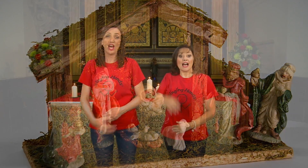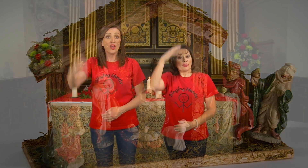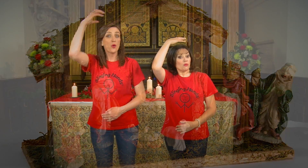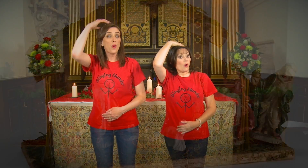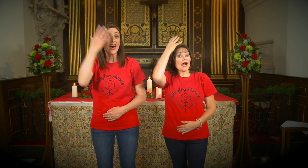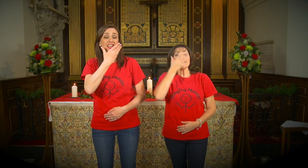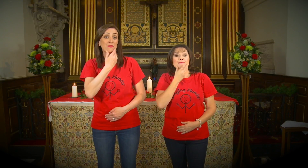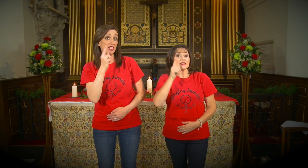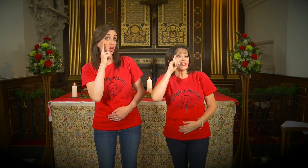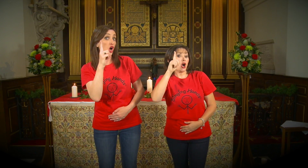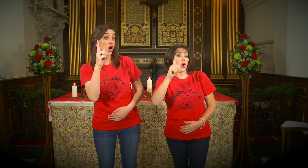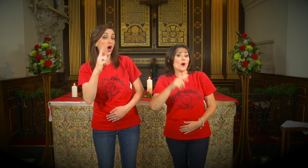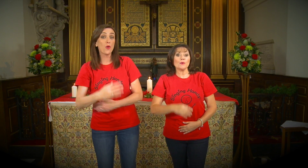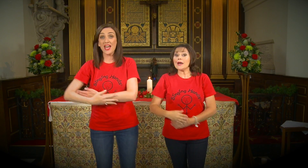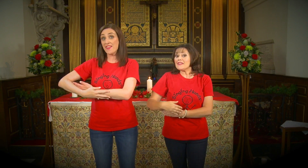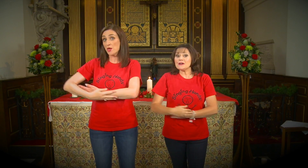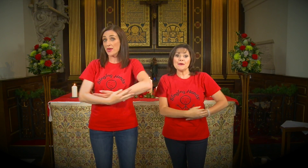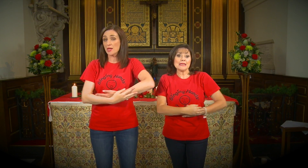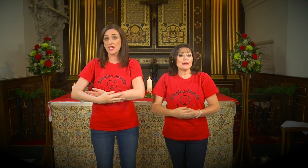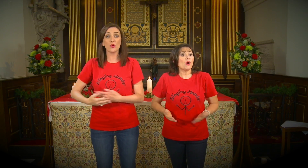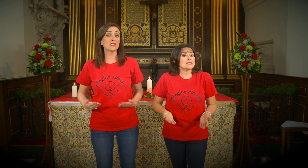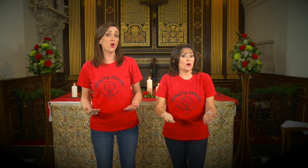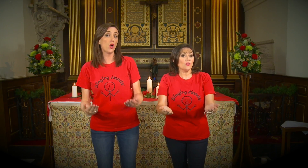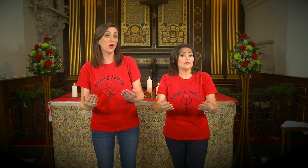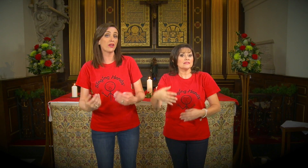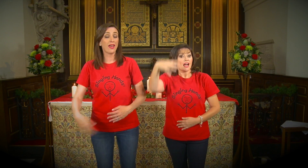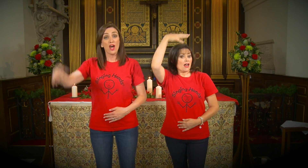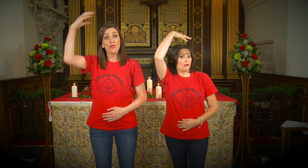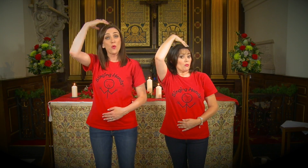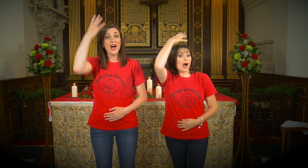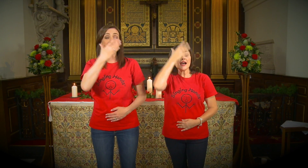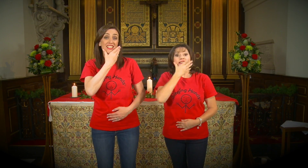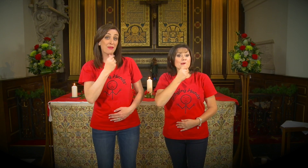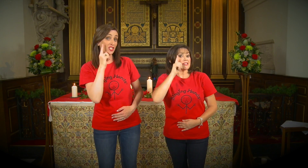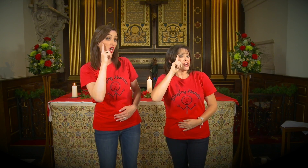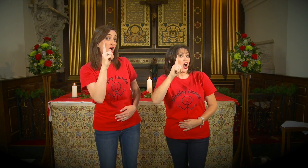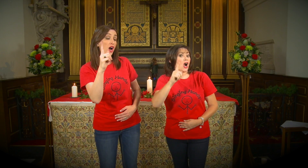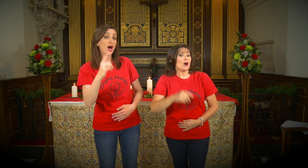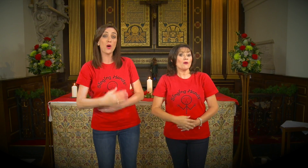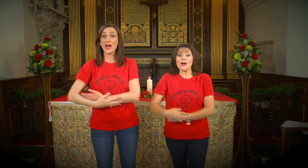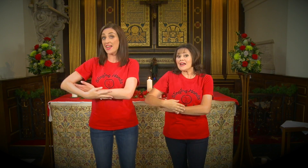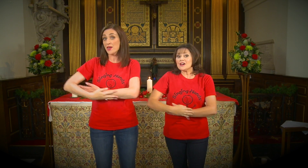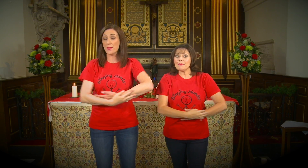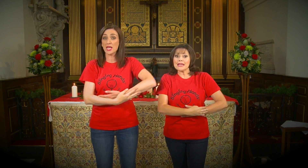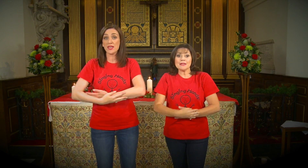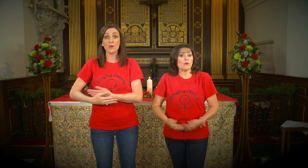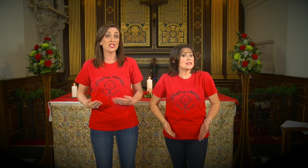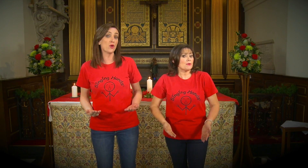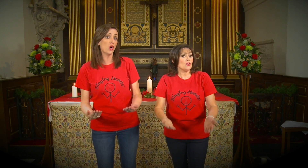The wise men saw where the baby was born. The wise men saw where the baby was